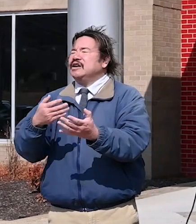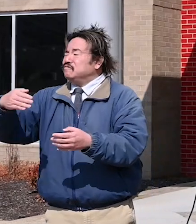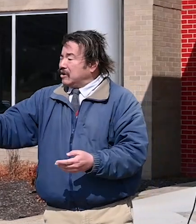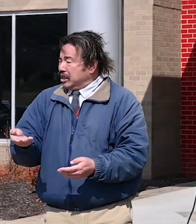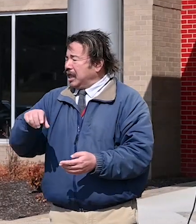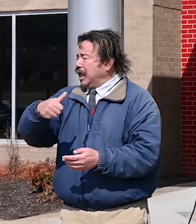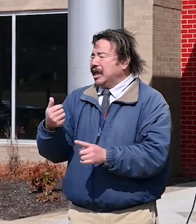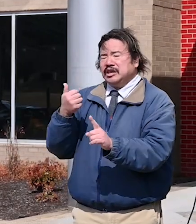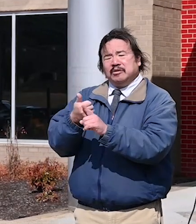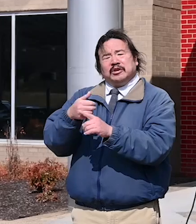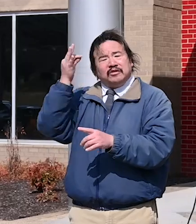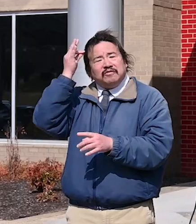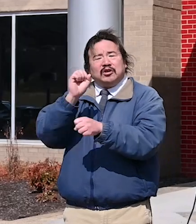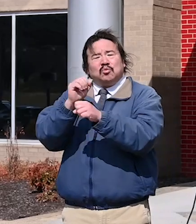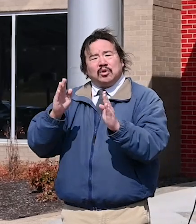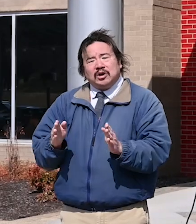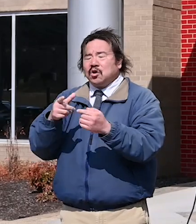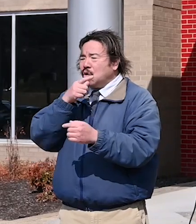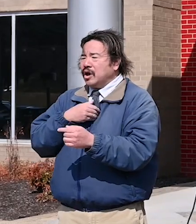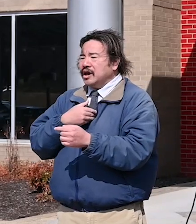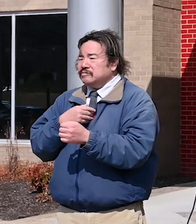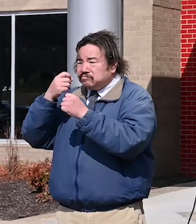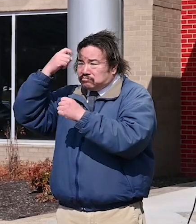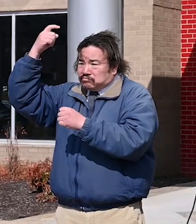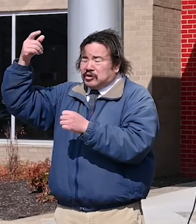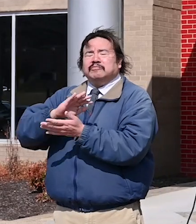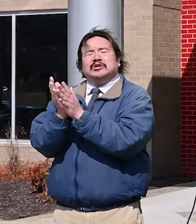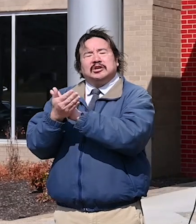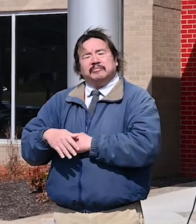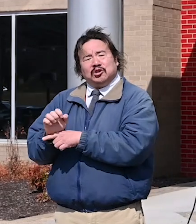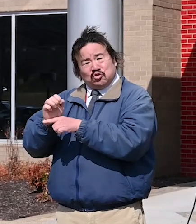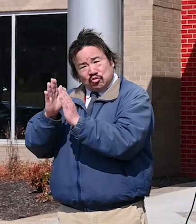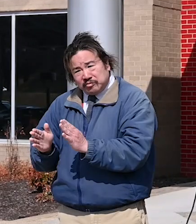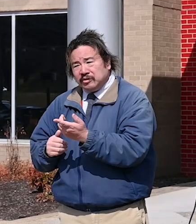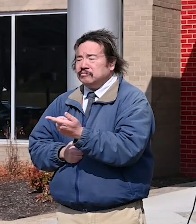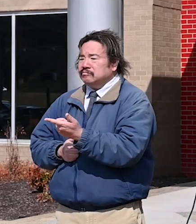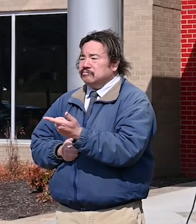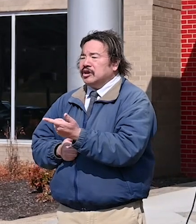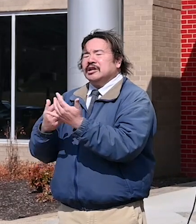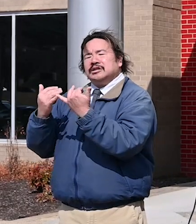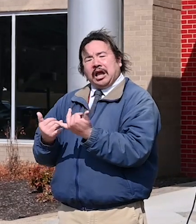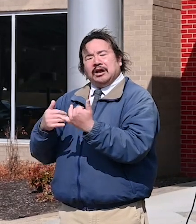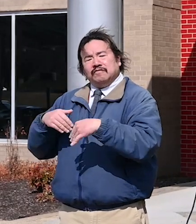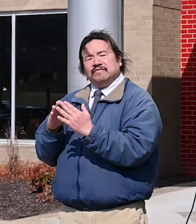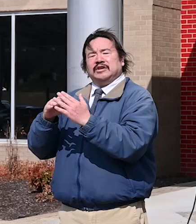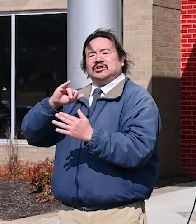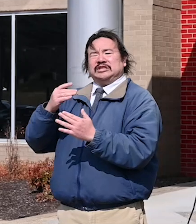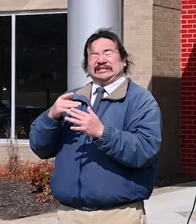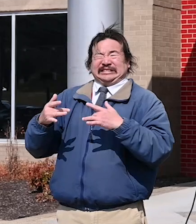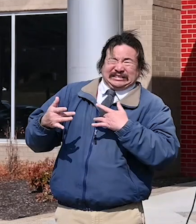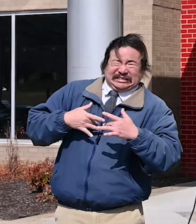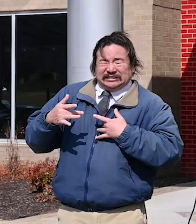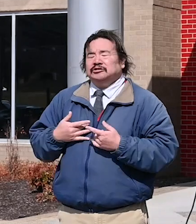any impacted federal worker who has dreamed of becoming an entrepreneur and is now facing job